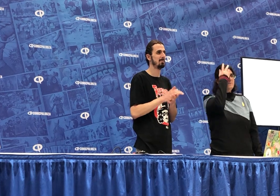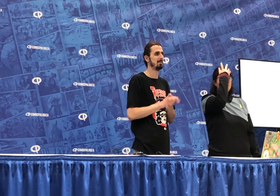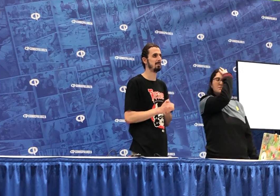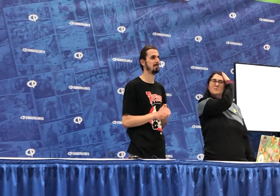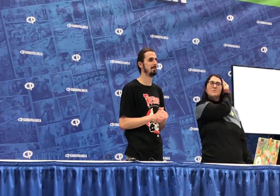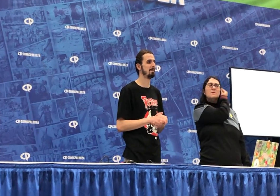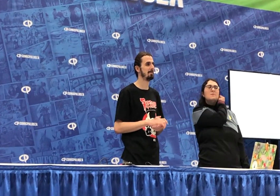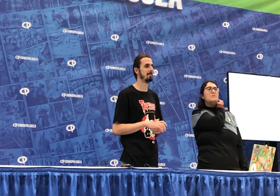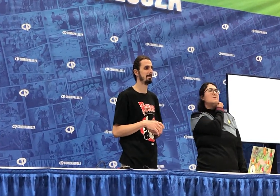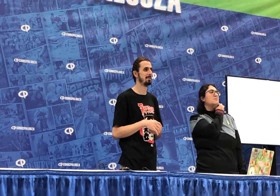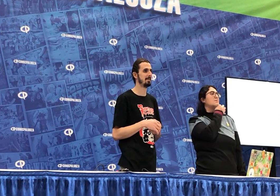know?